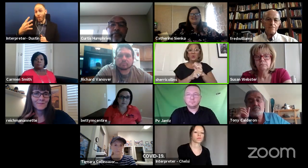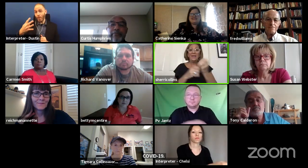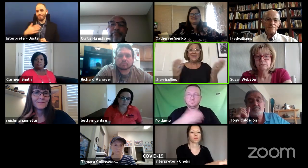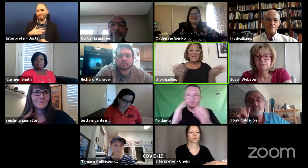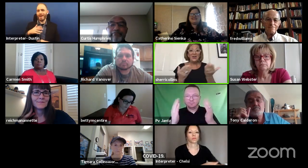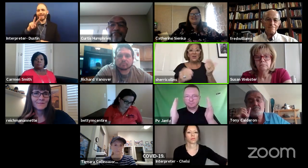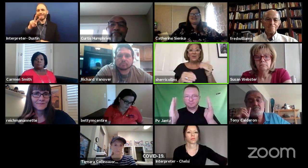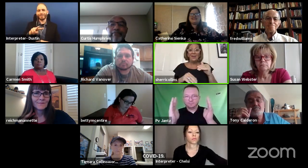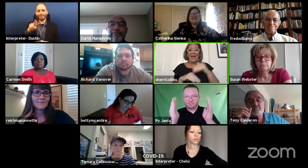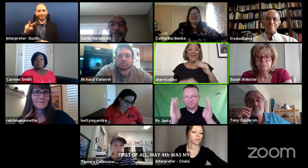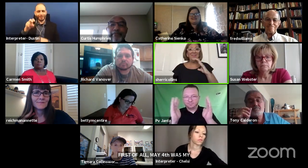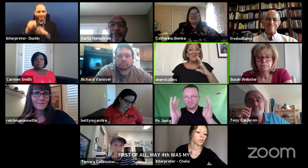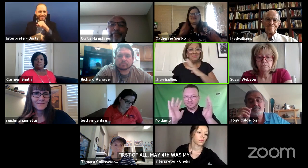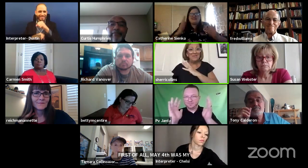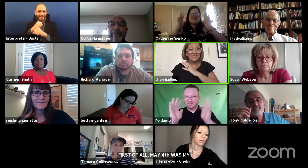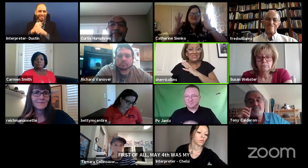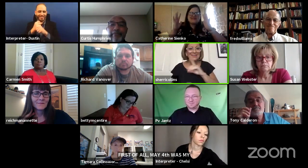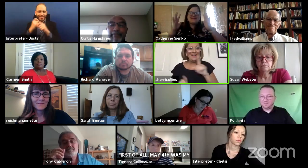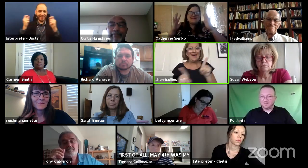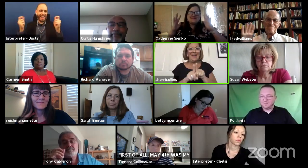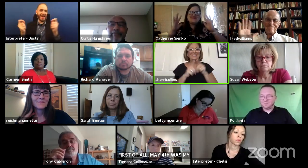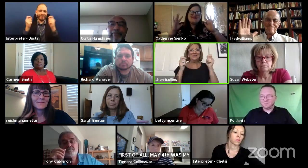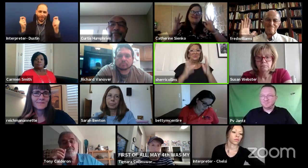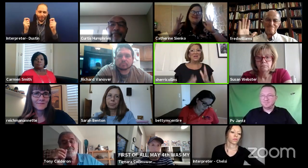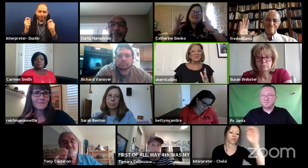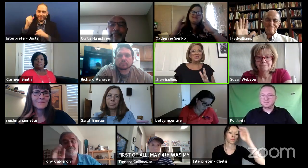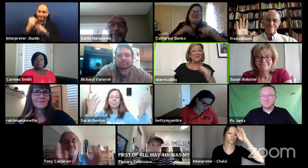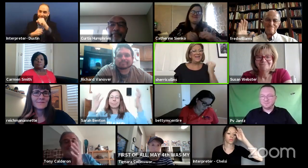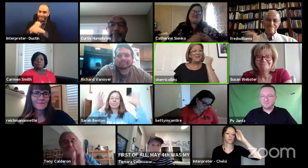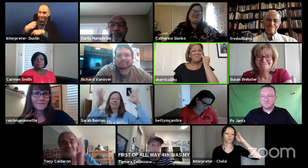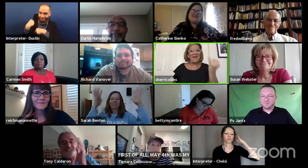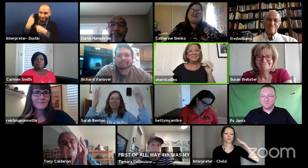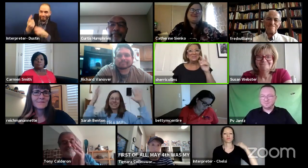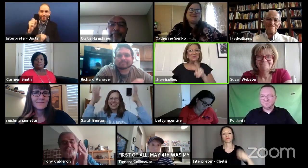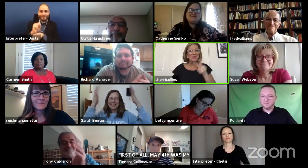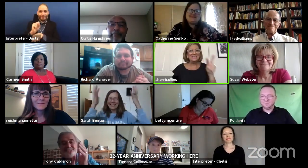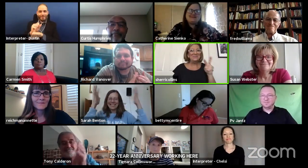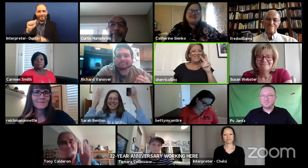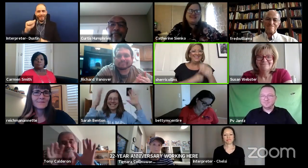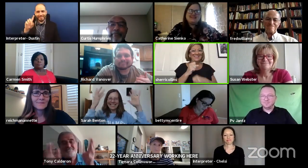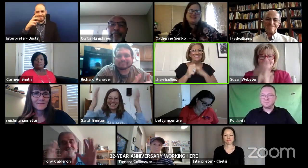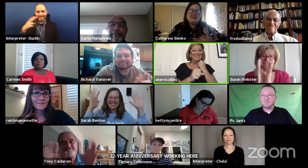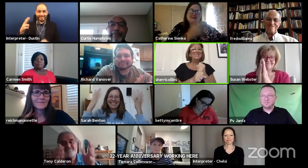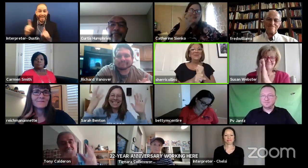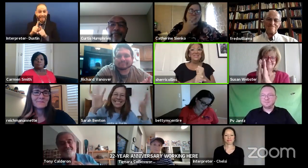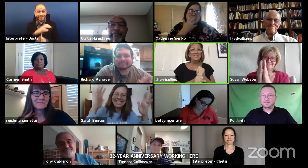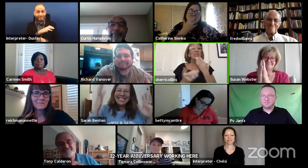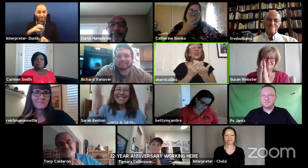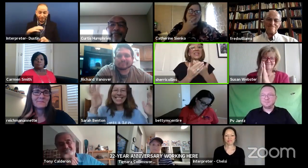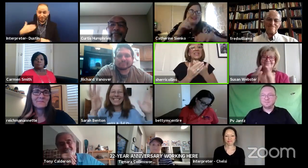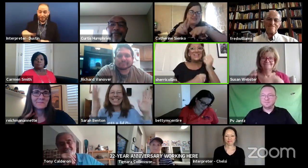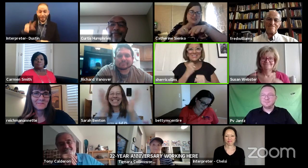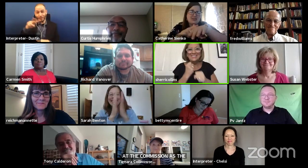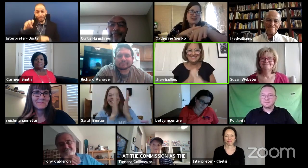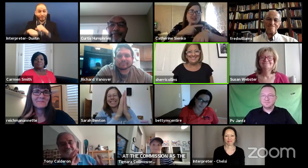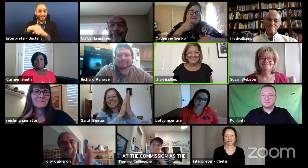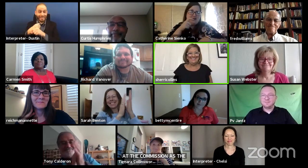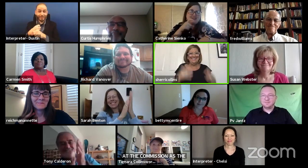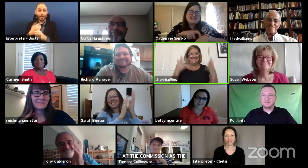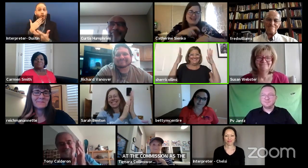anniversary working here at the commission as the director. Can't imagine 22 years, good